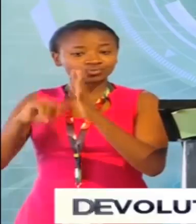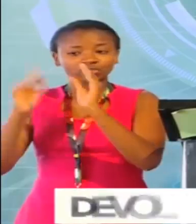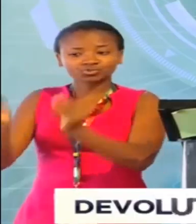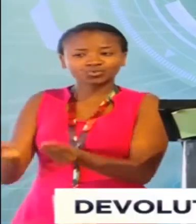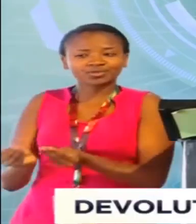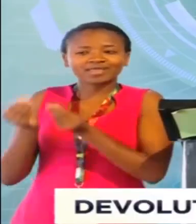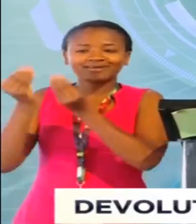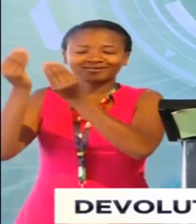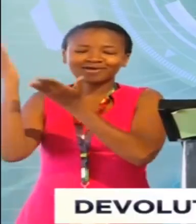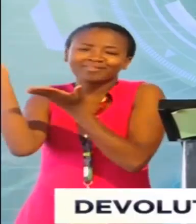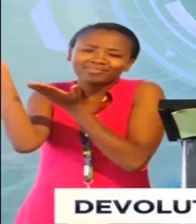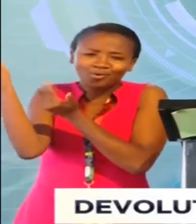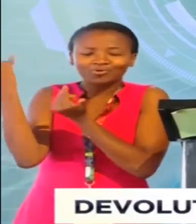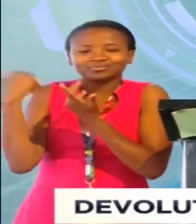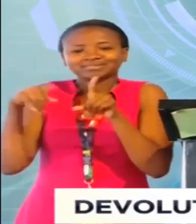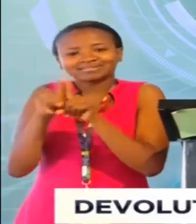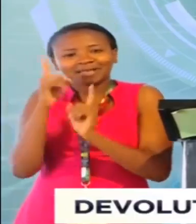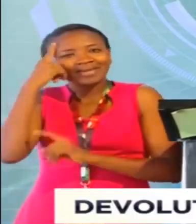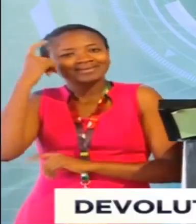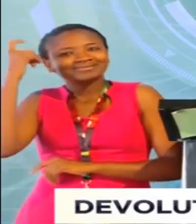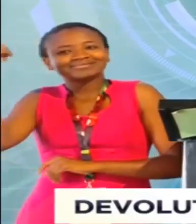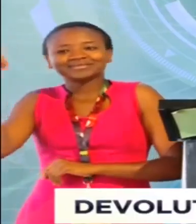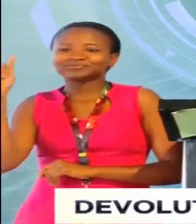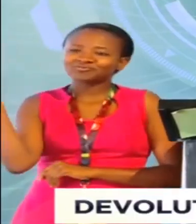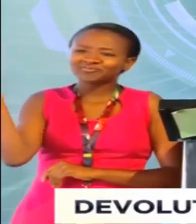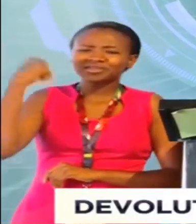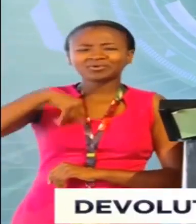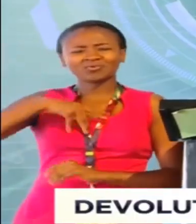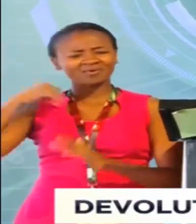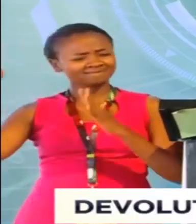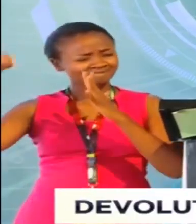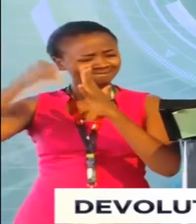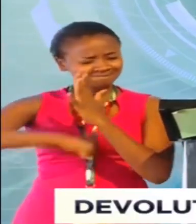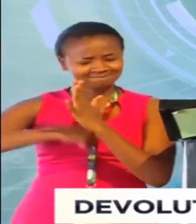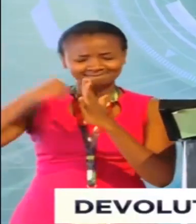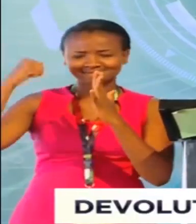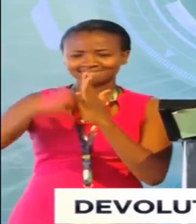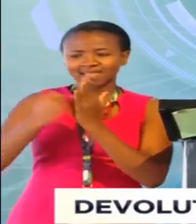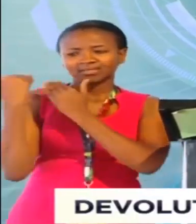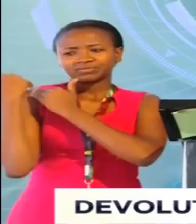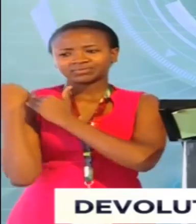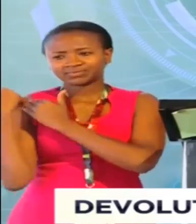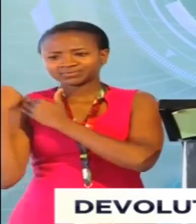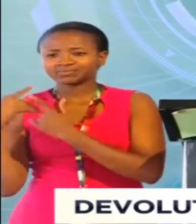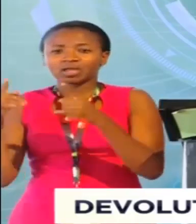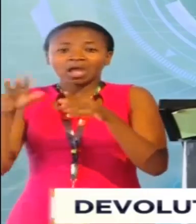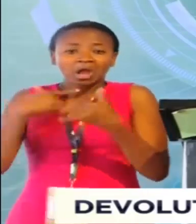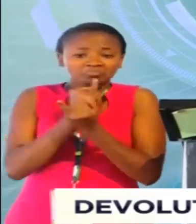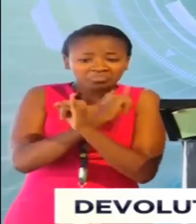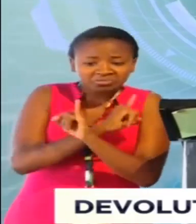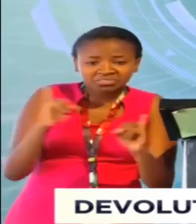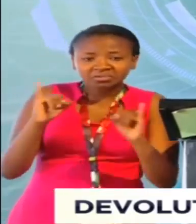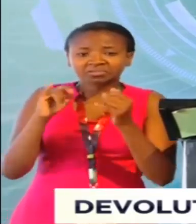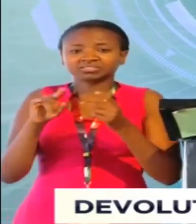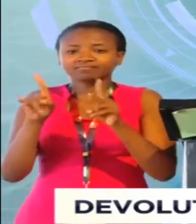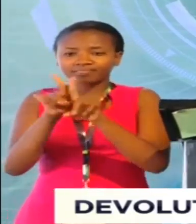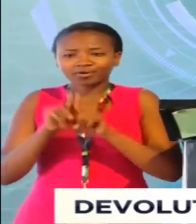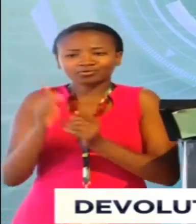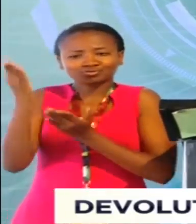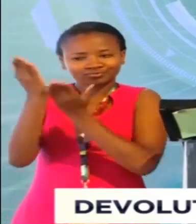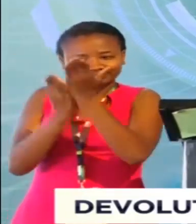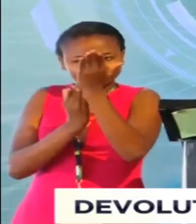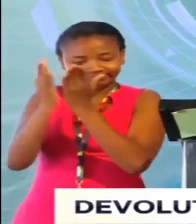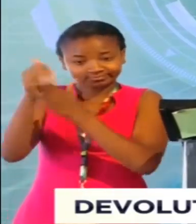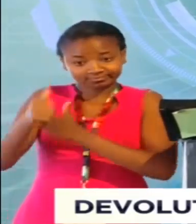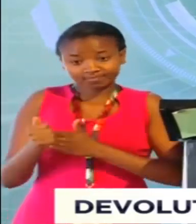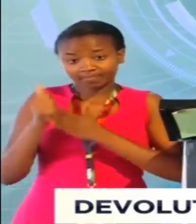and dreams of Kenyans through tireless commitment to duty, integrity, and servant